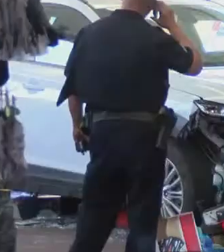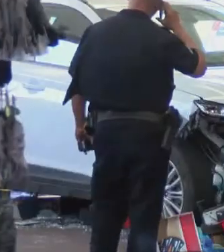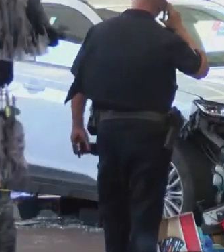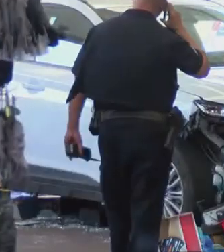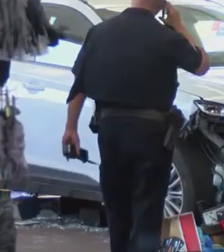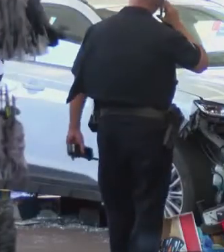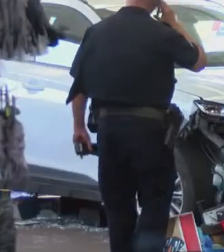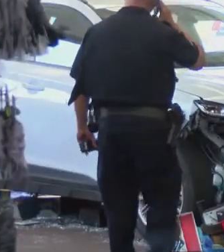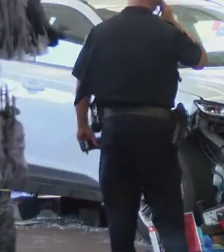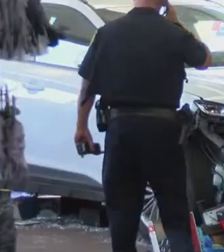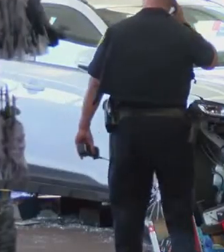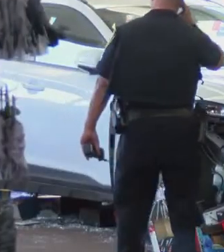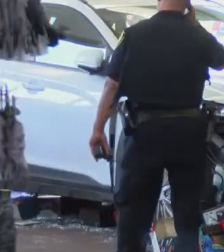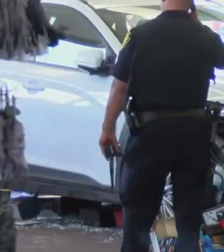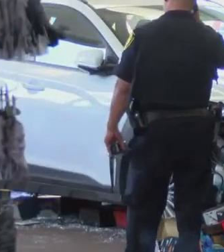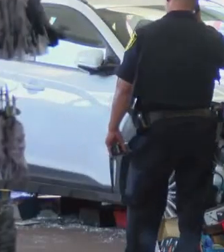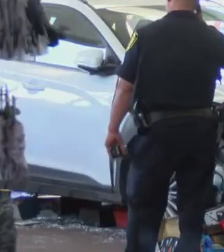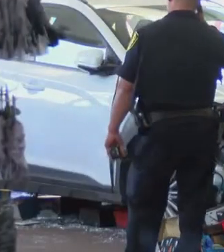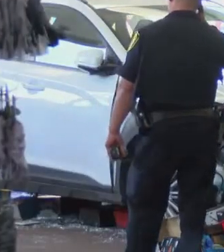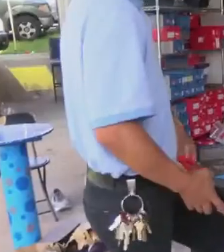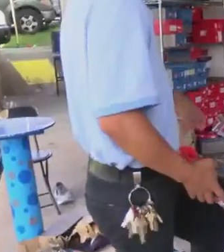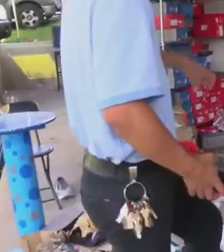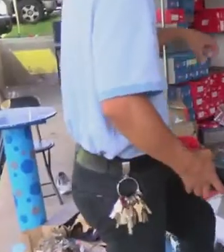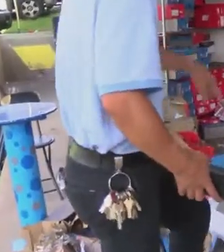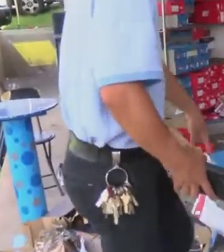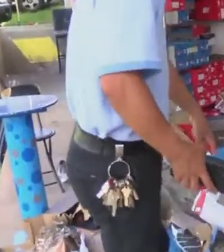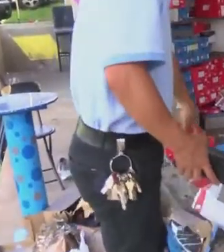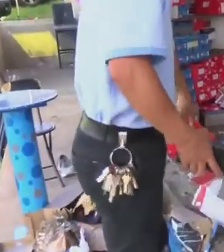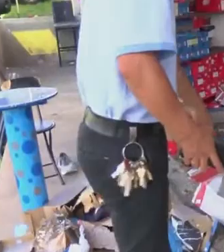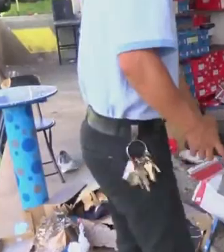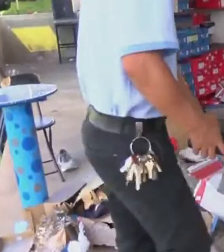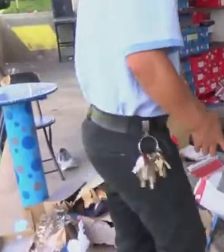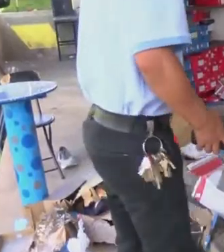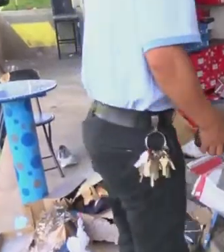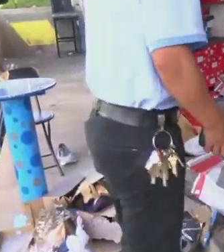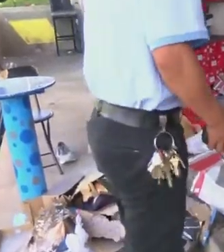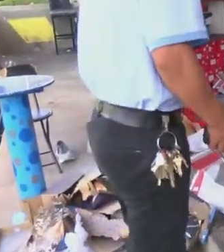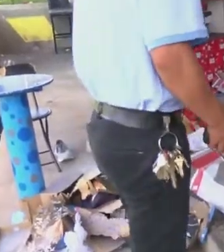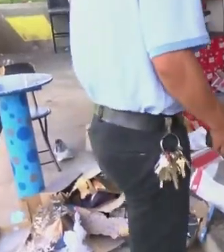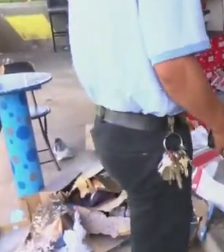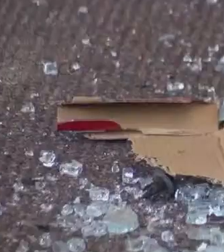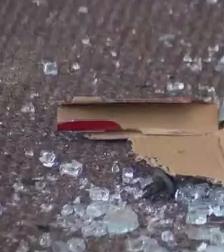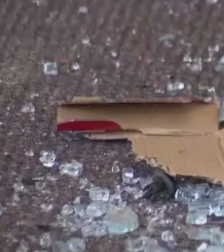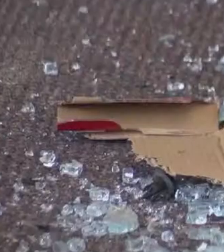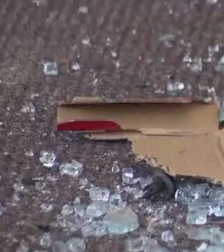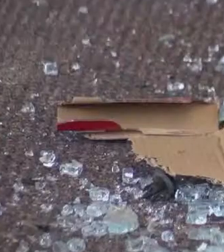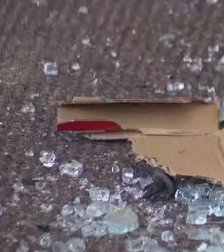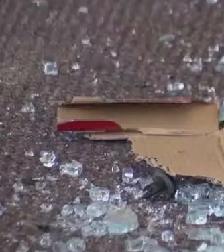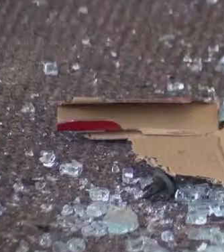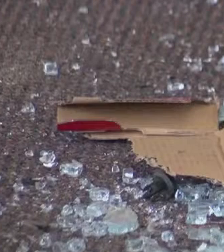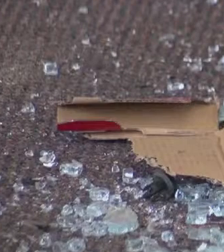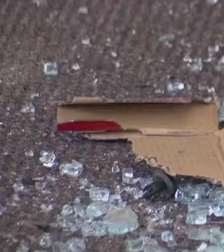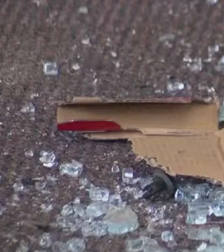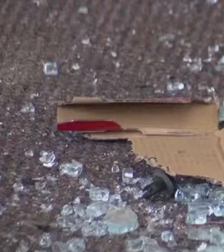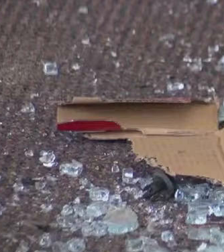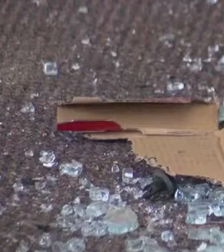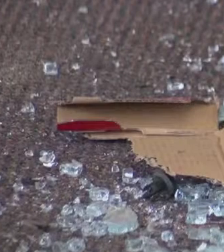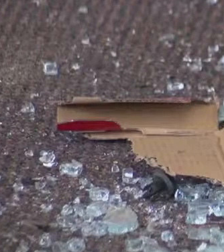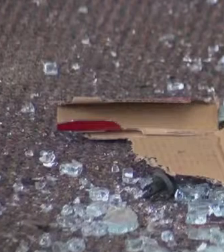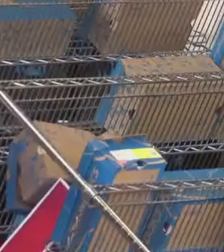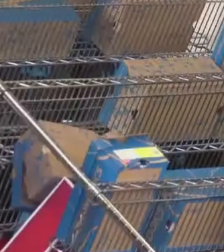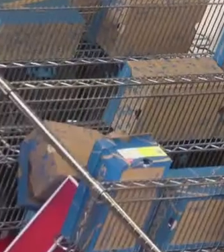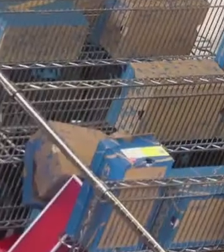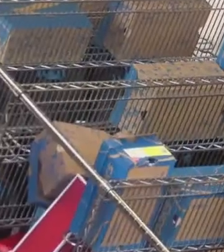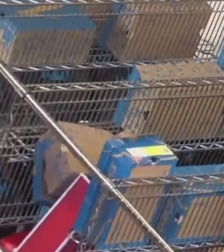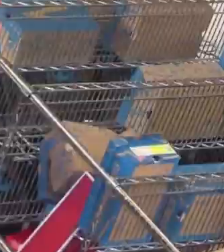happened just before 1 o'clock Sunday afternoon. A food vendor who was set up on the sidewalk outside described the moments leading up